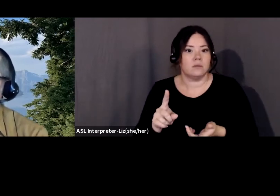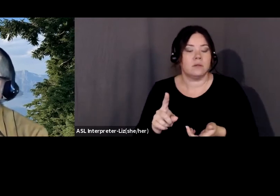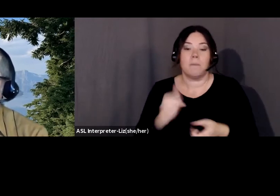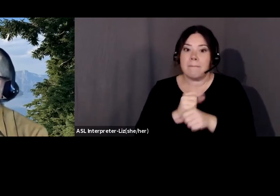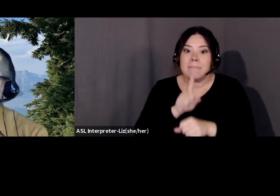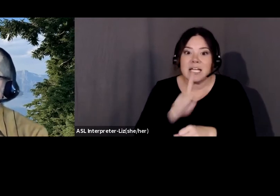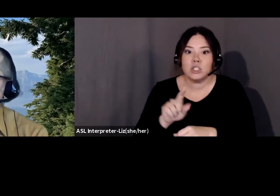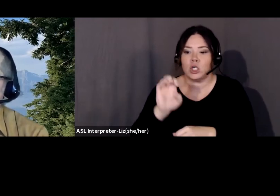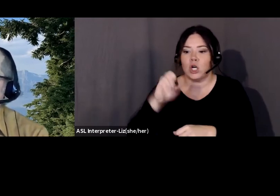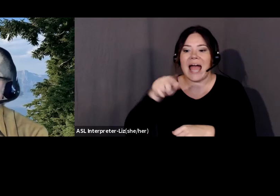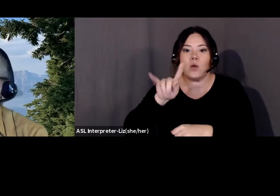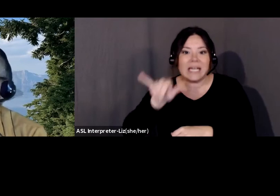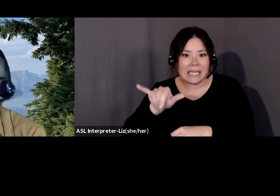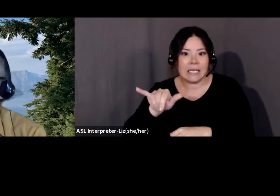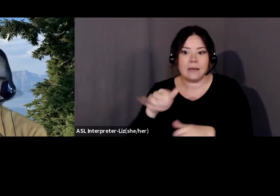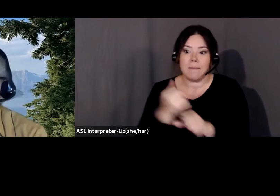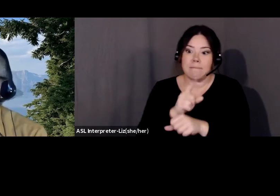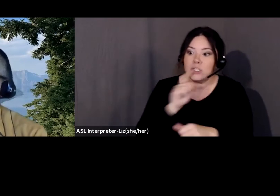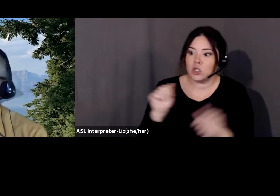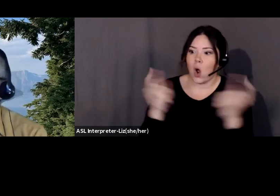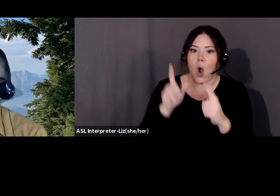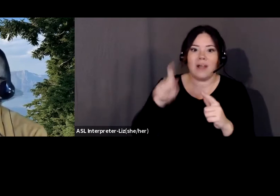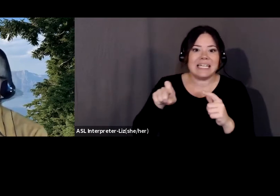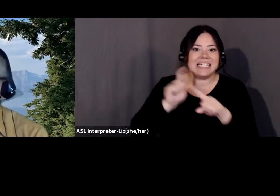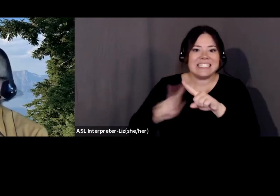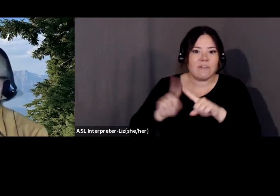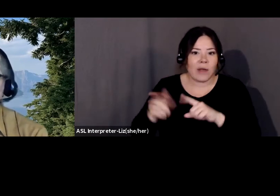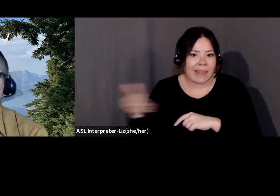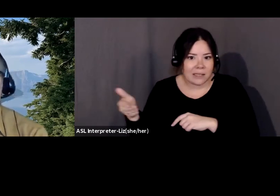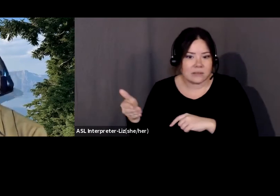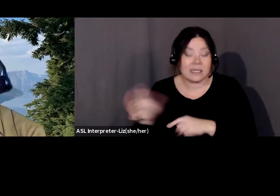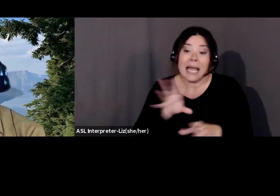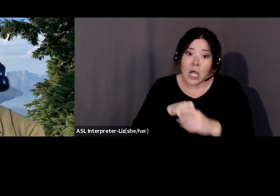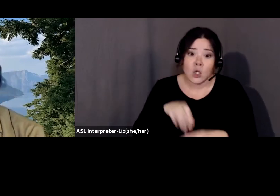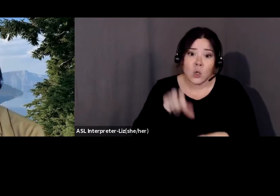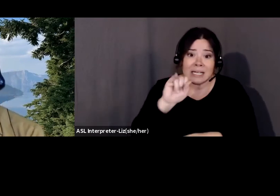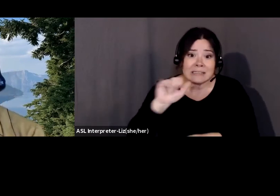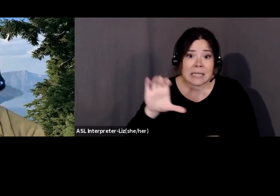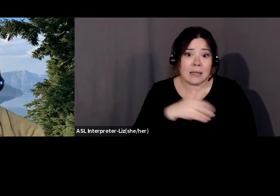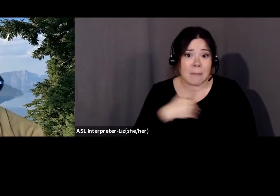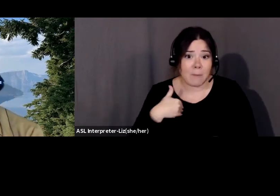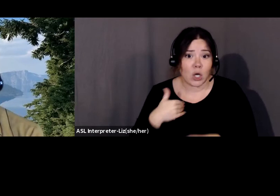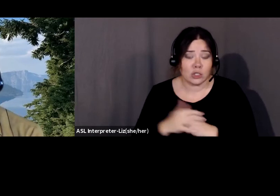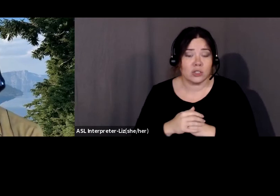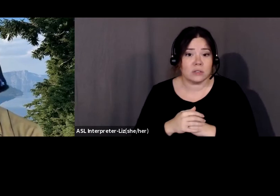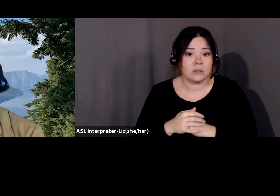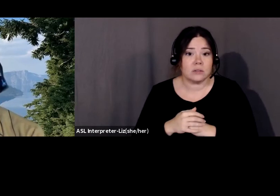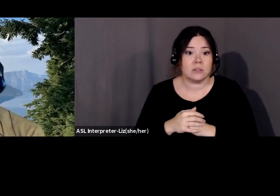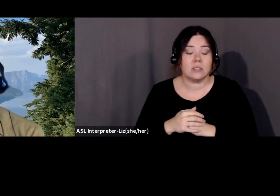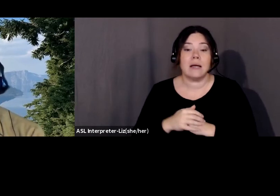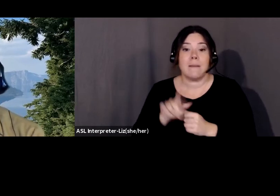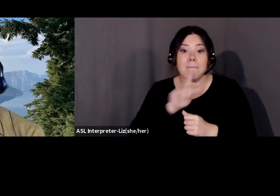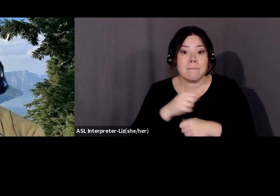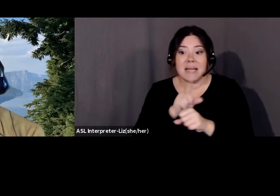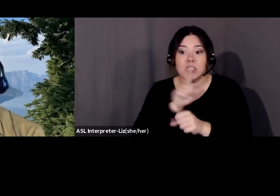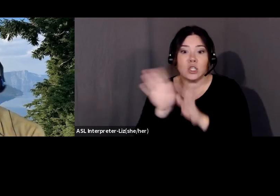sure everyone understands everybody needs something different, including SILC members, and bring it back to, again, person